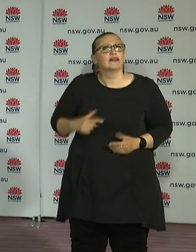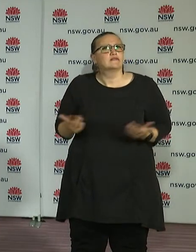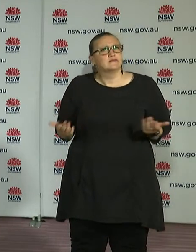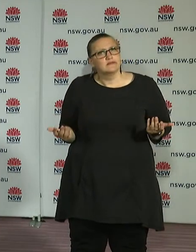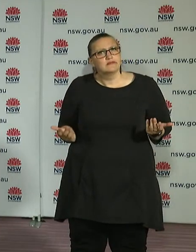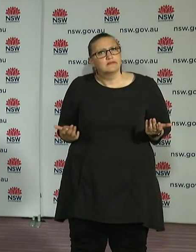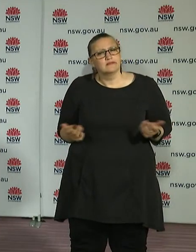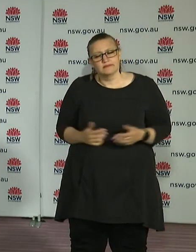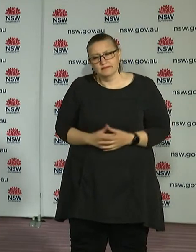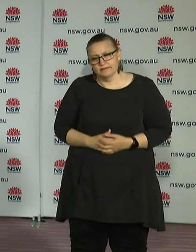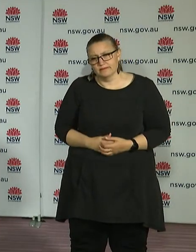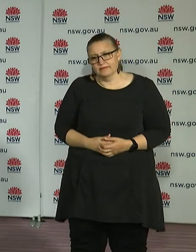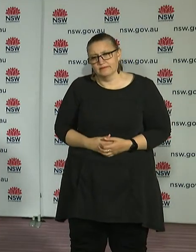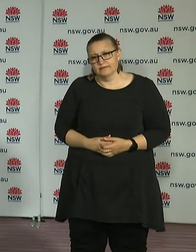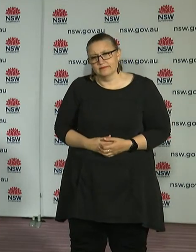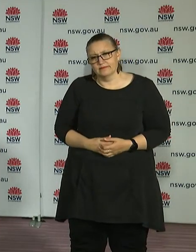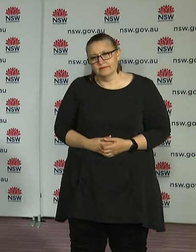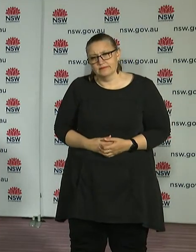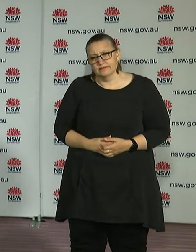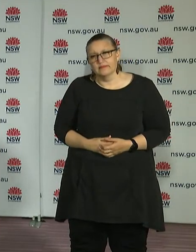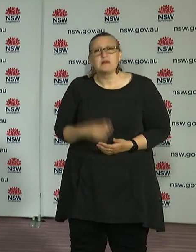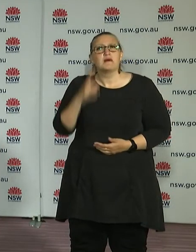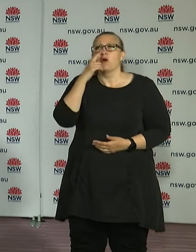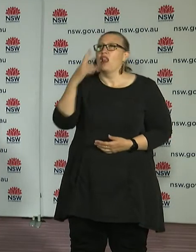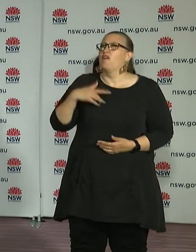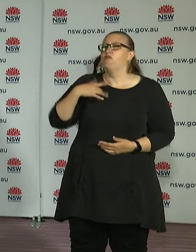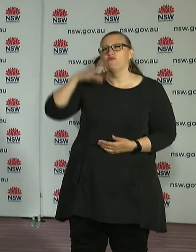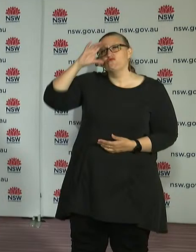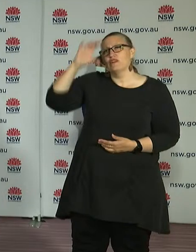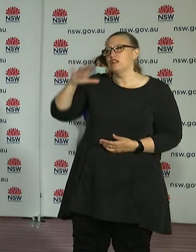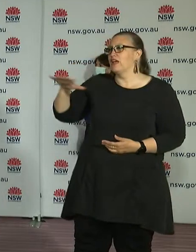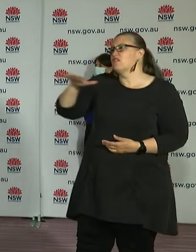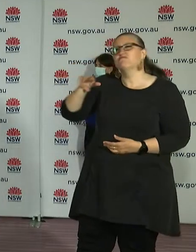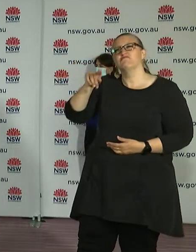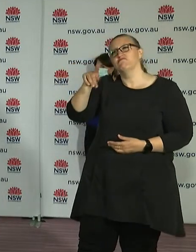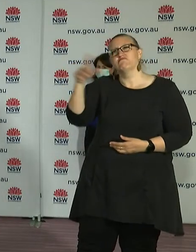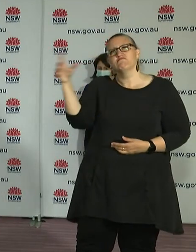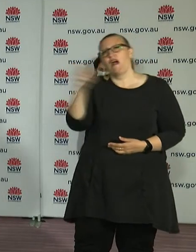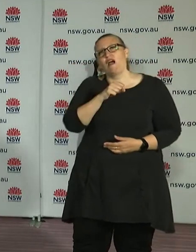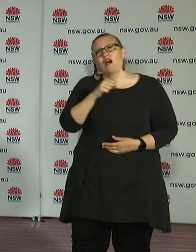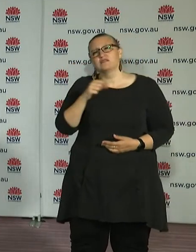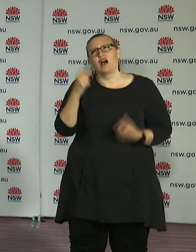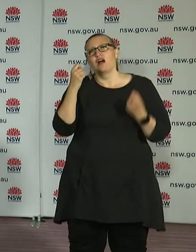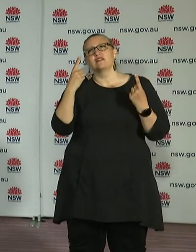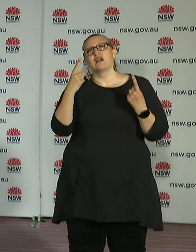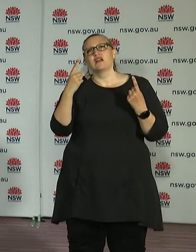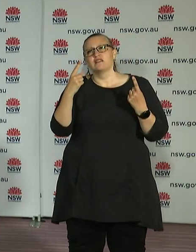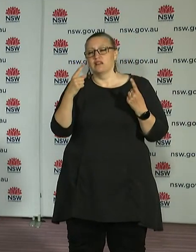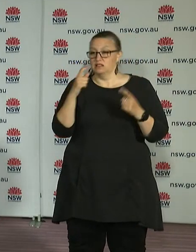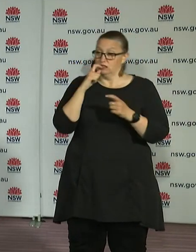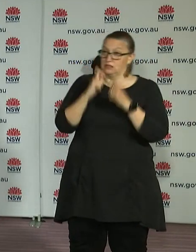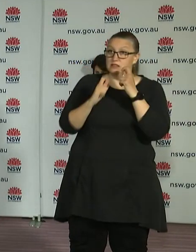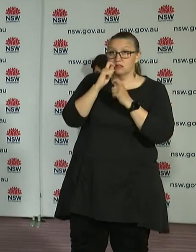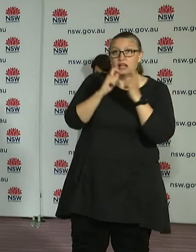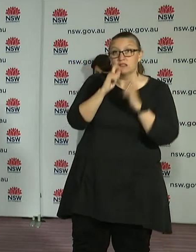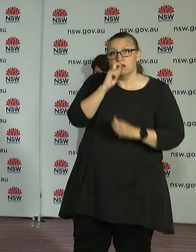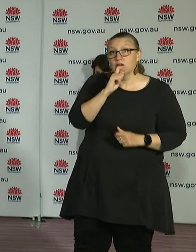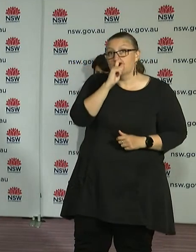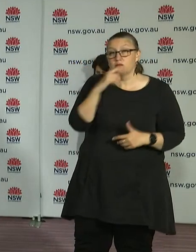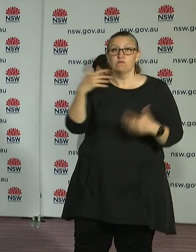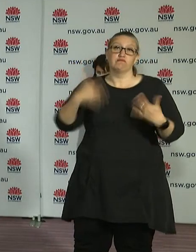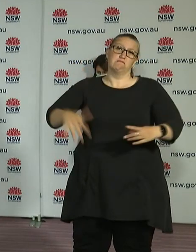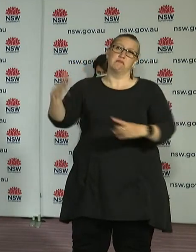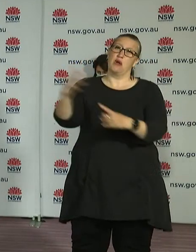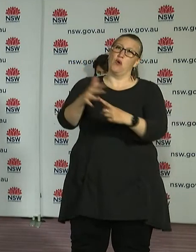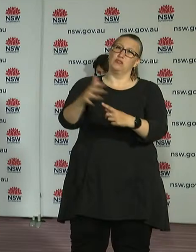must understand the importance of getting tested and getting vaccinated. Vaccinations are the way out